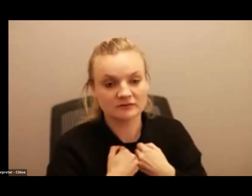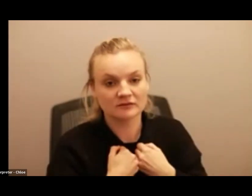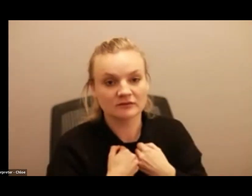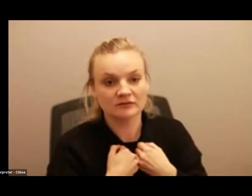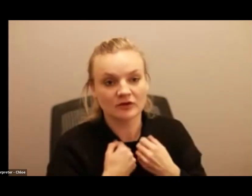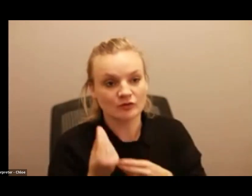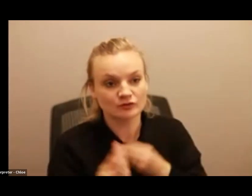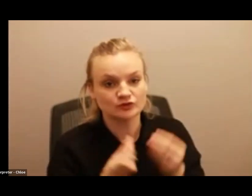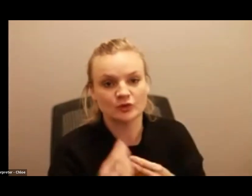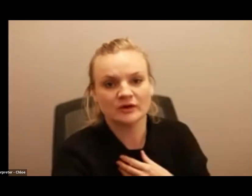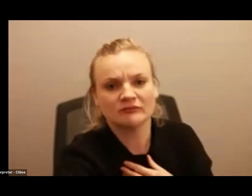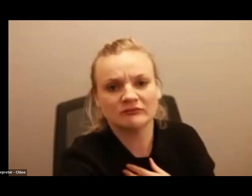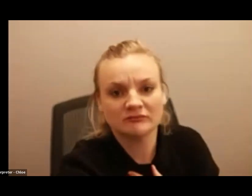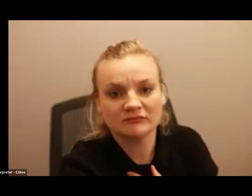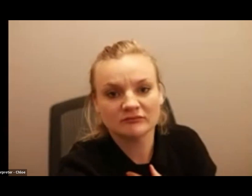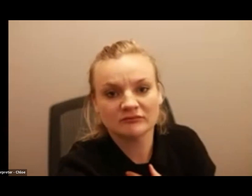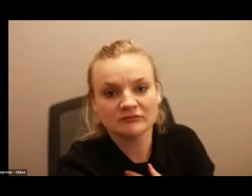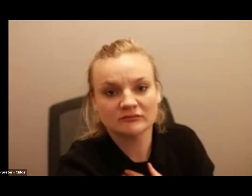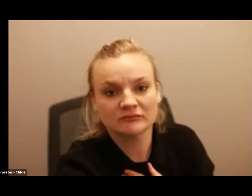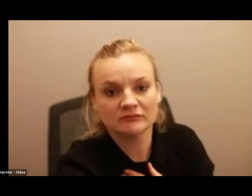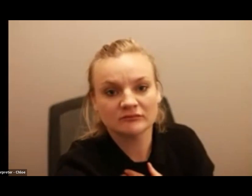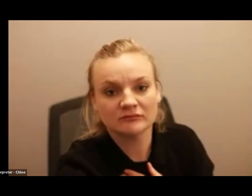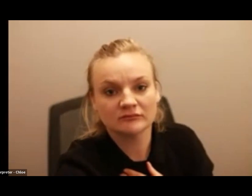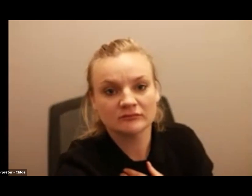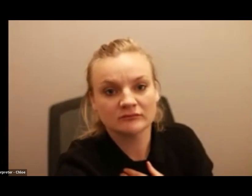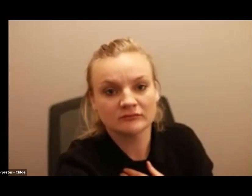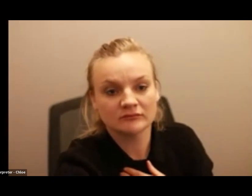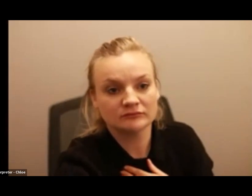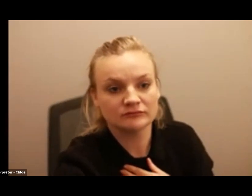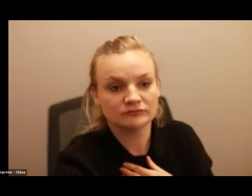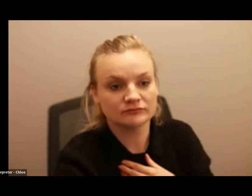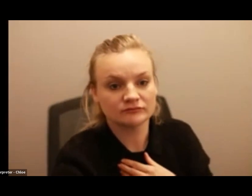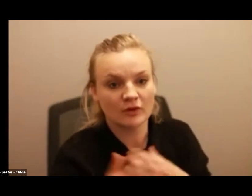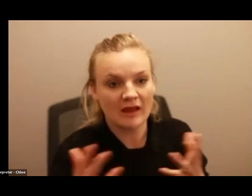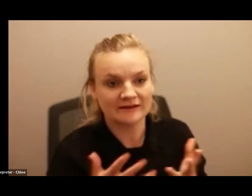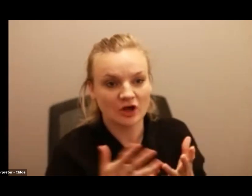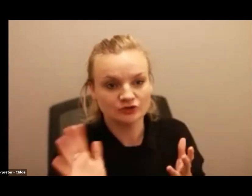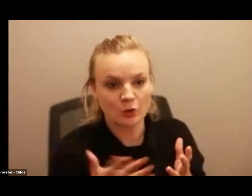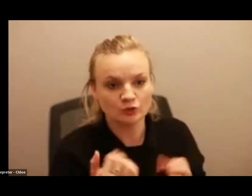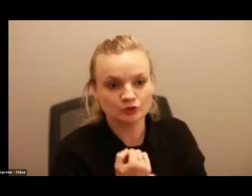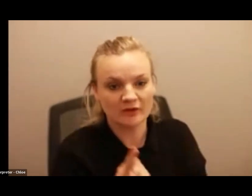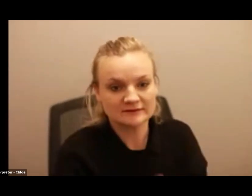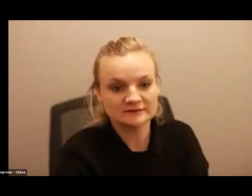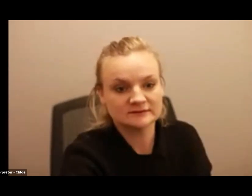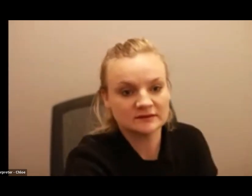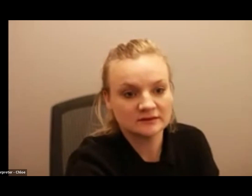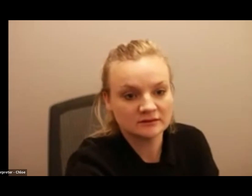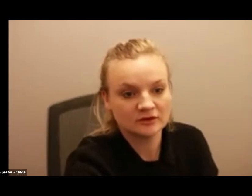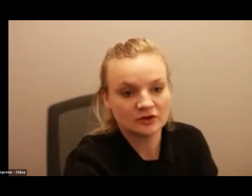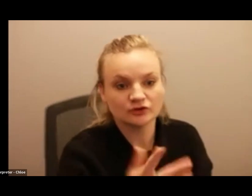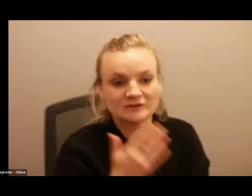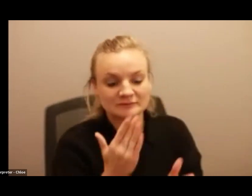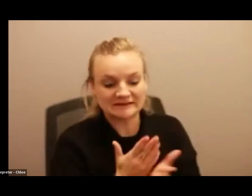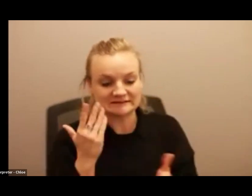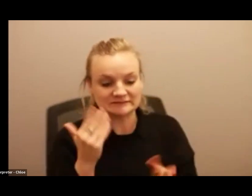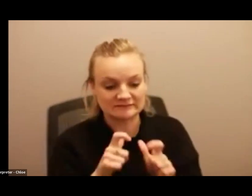doing. So yeah, I encourage everyone to do that, and stay connected. Let's